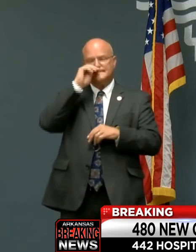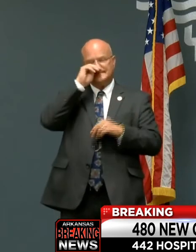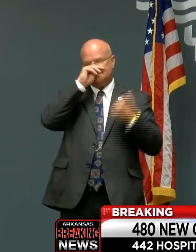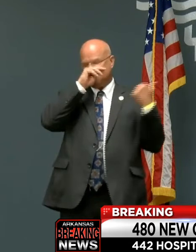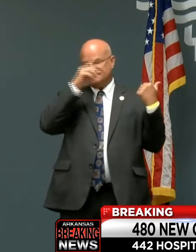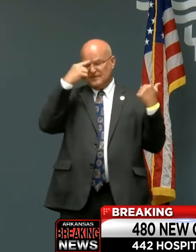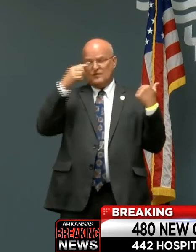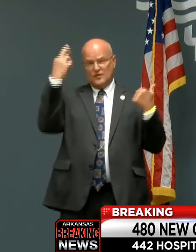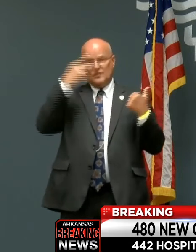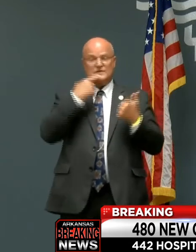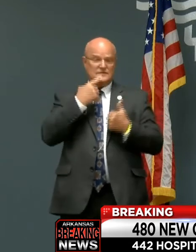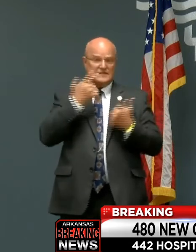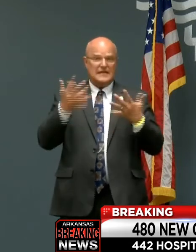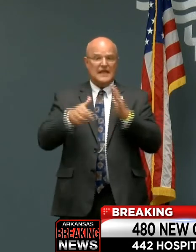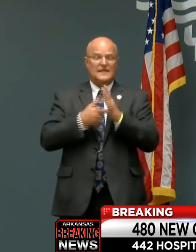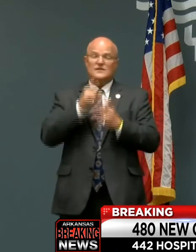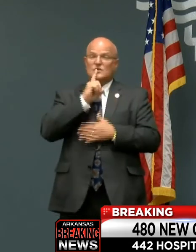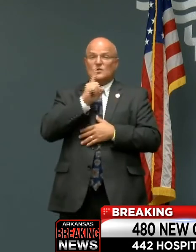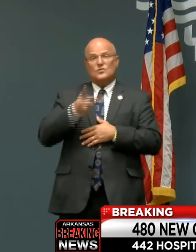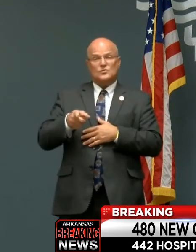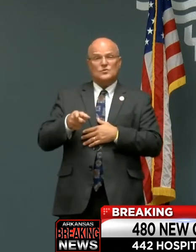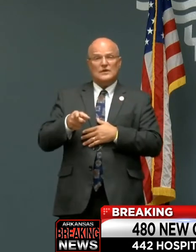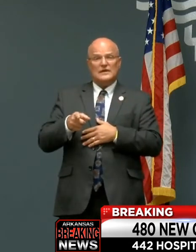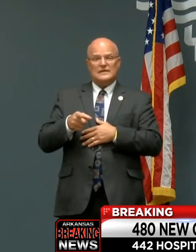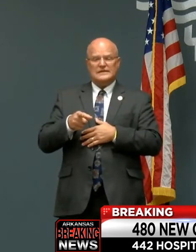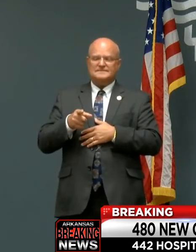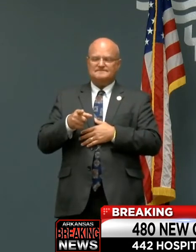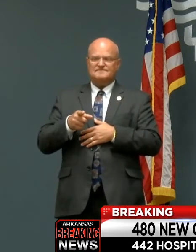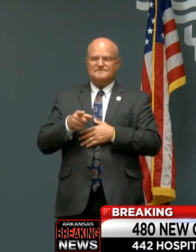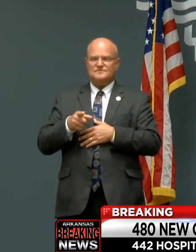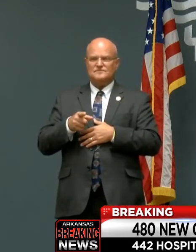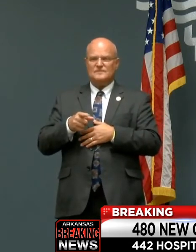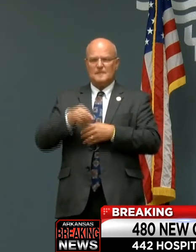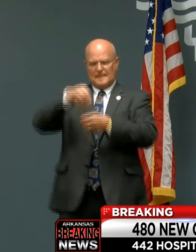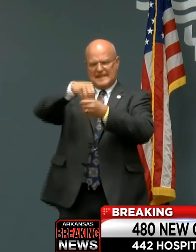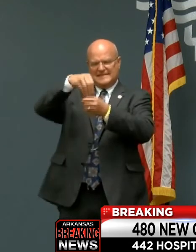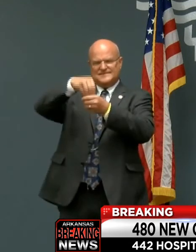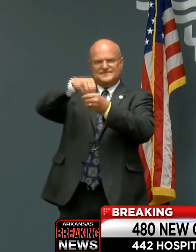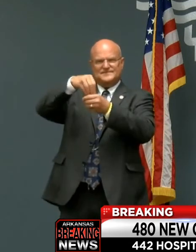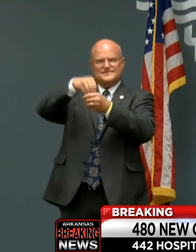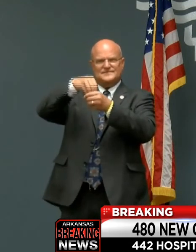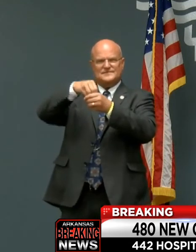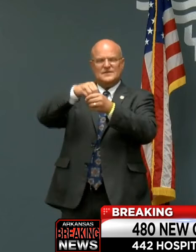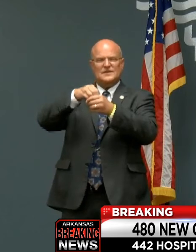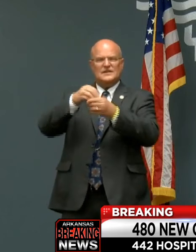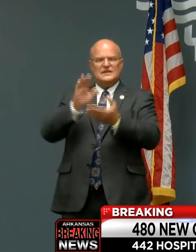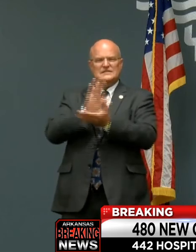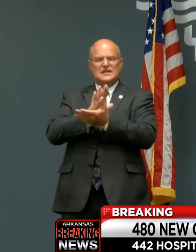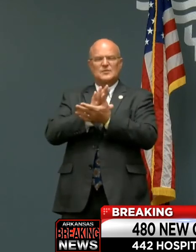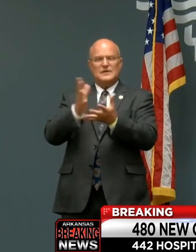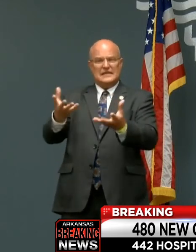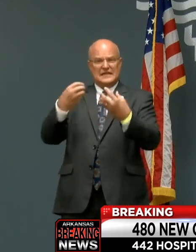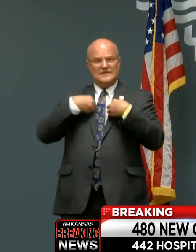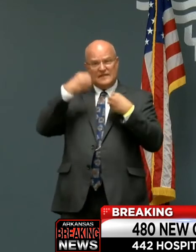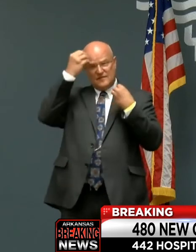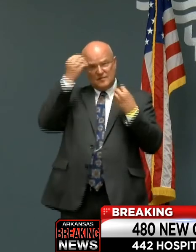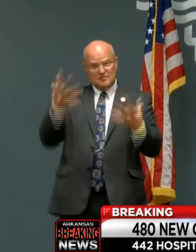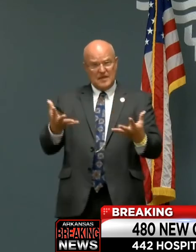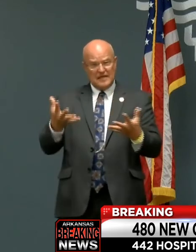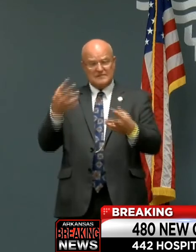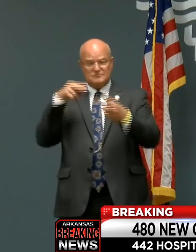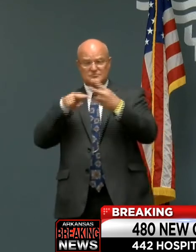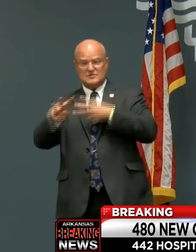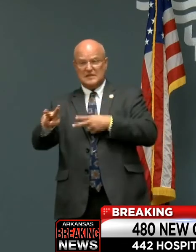all the reasons you said, these are really internal documents that are meant to provide us information,